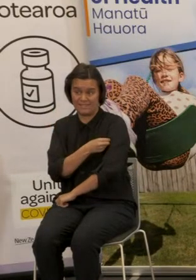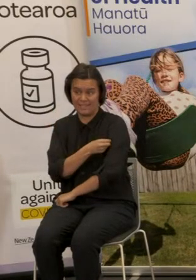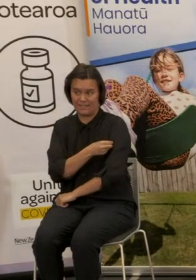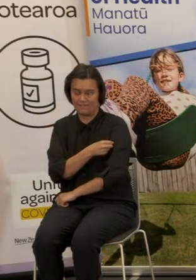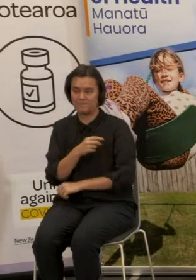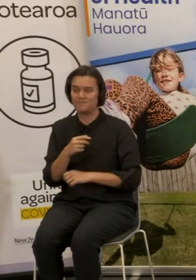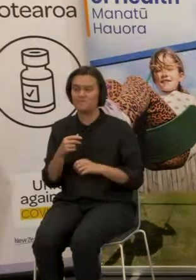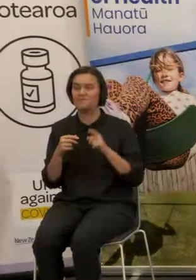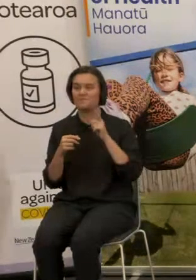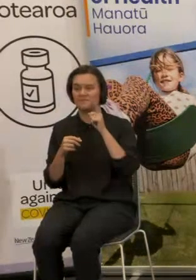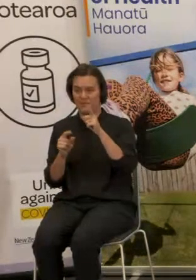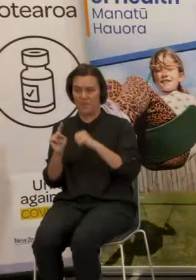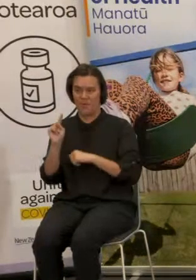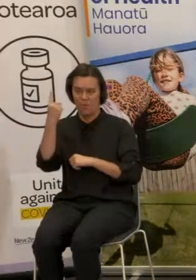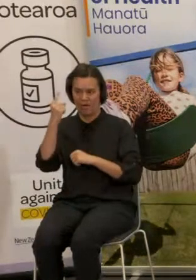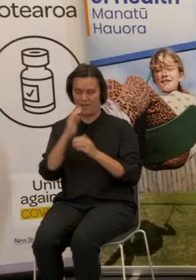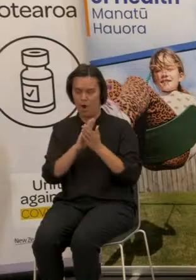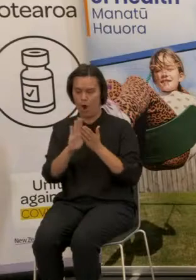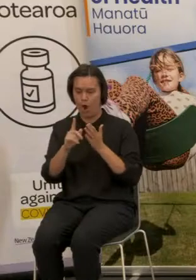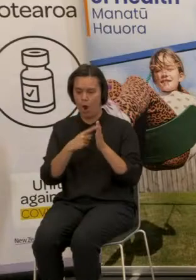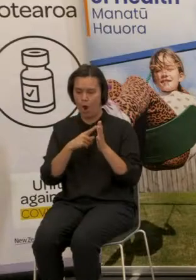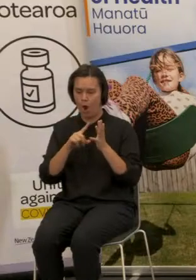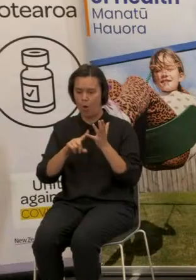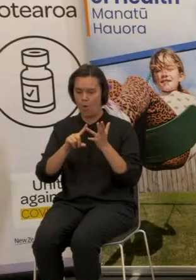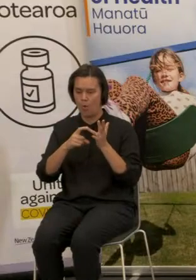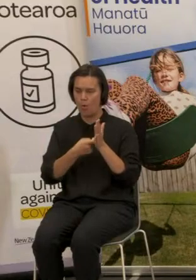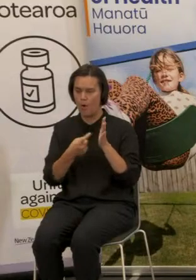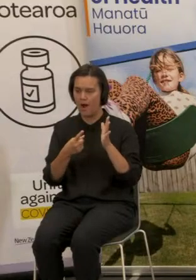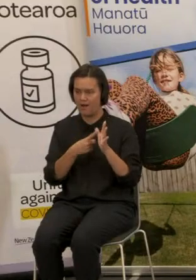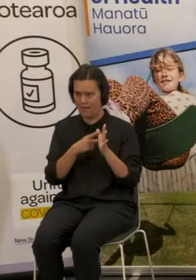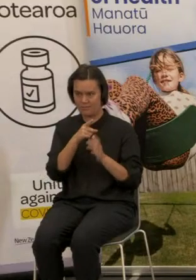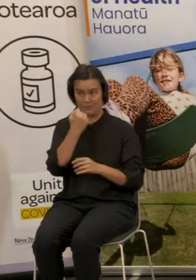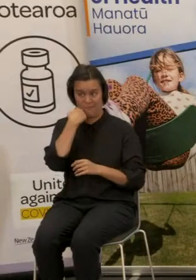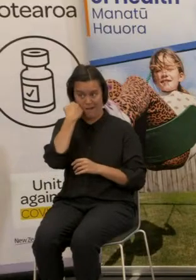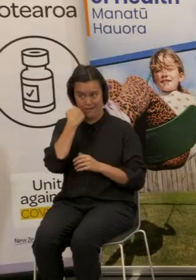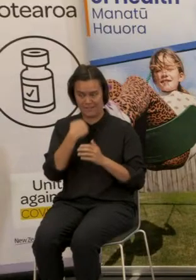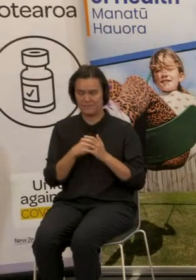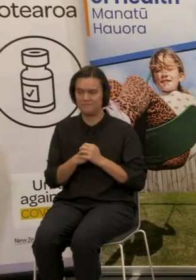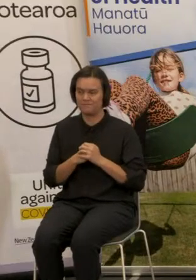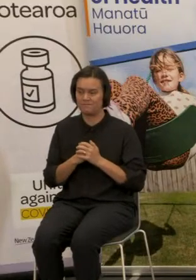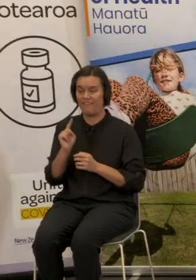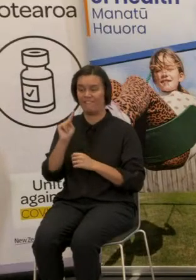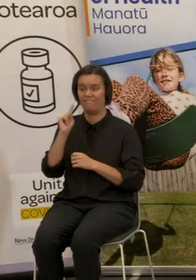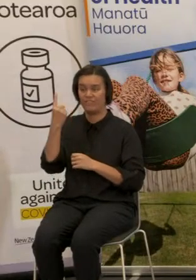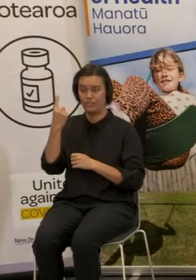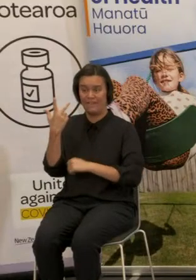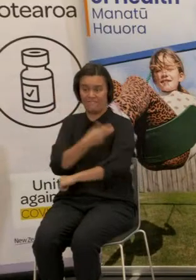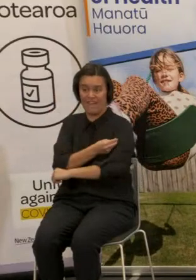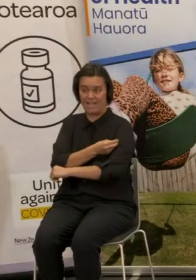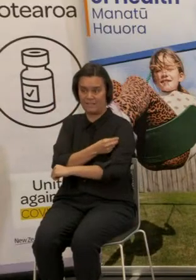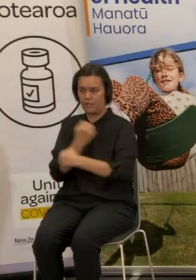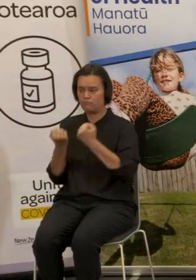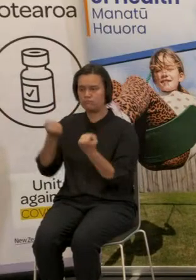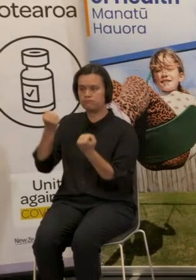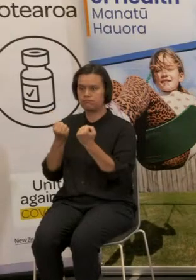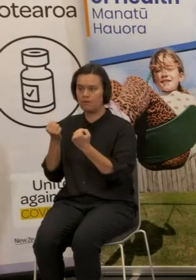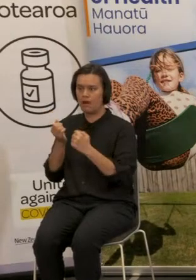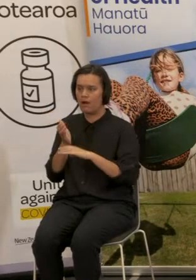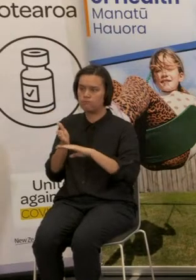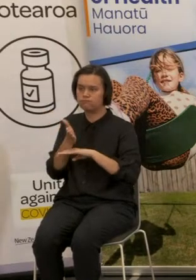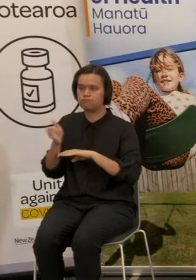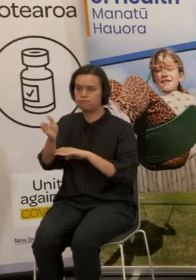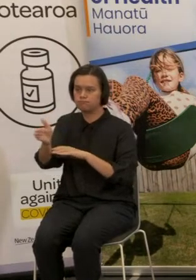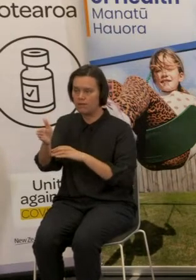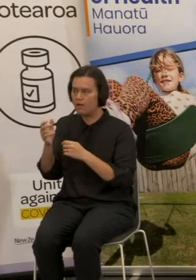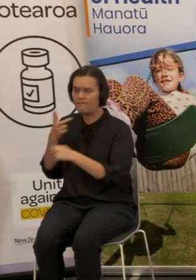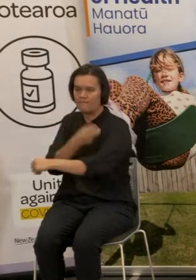Auckland. The first mobile service in New Zealand was a hauora. The first service to have